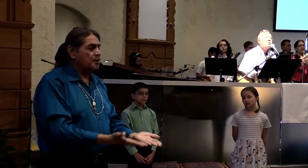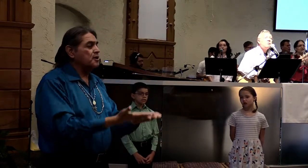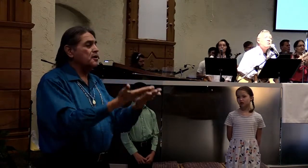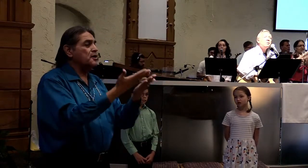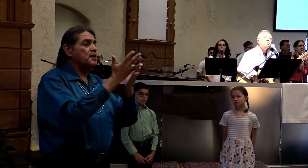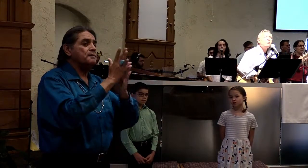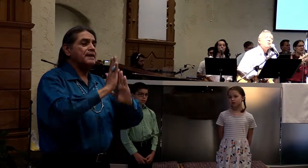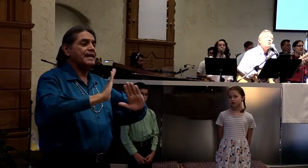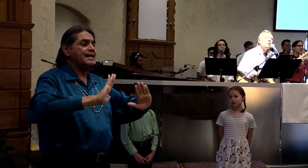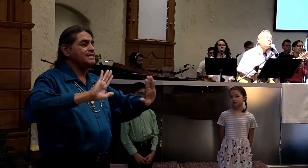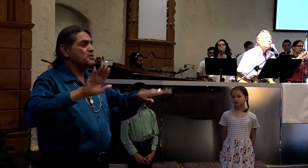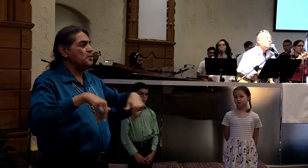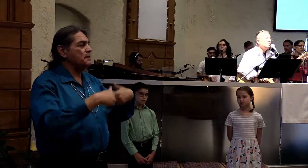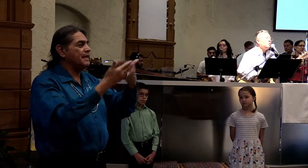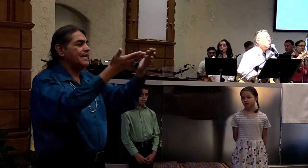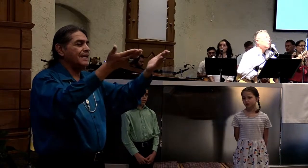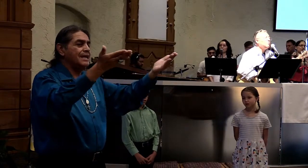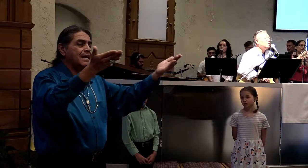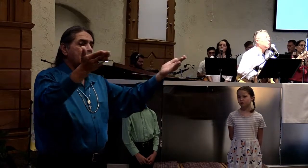on earth peace